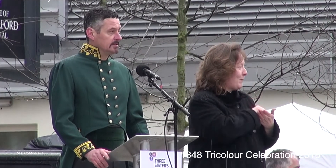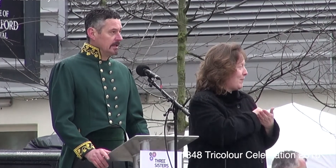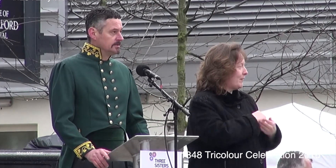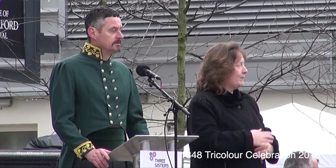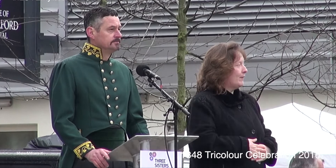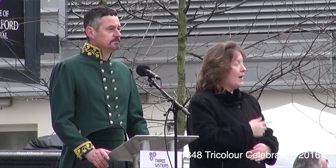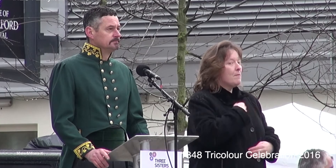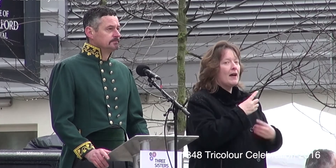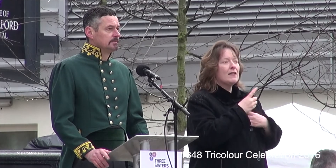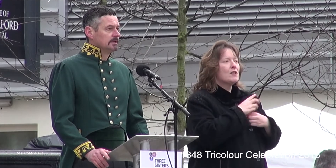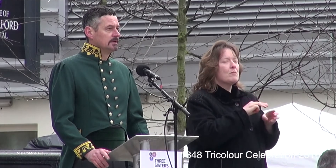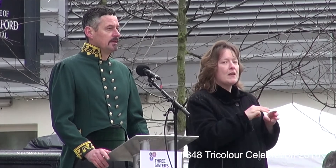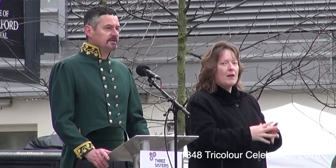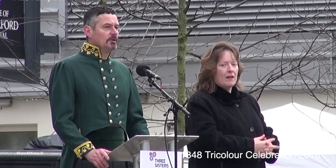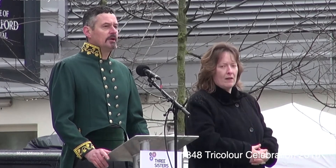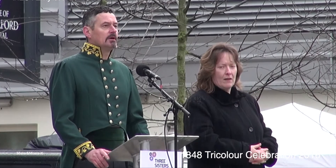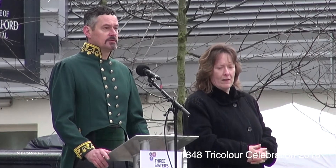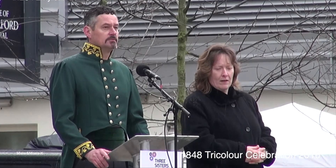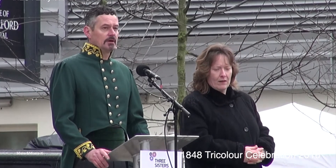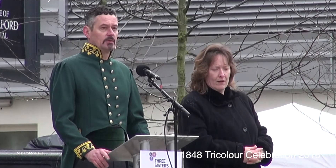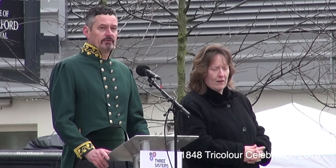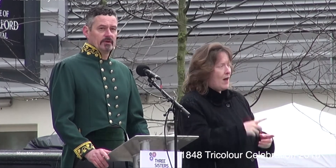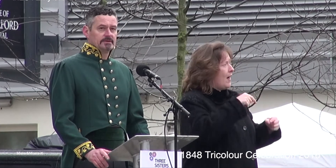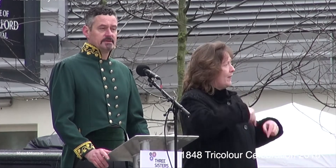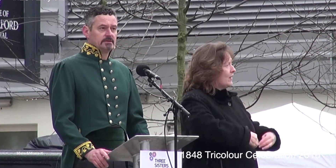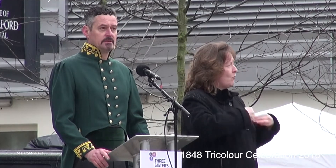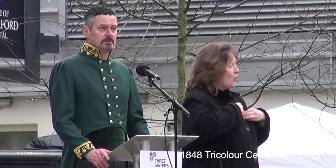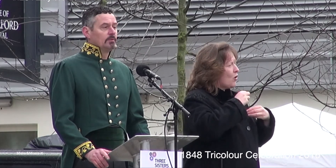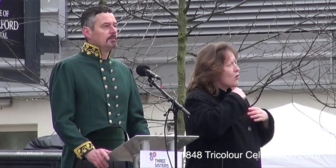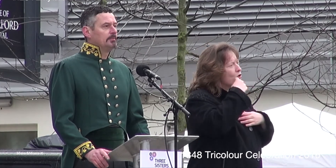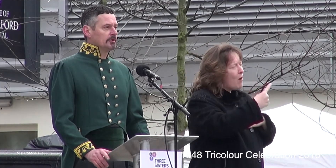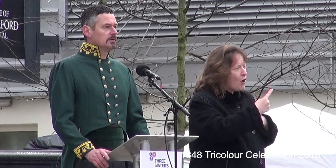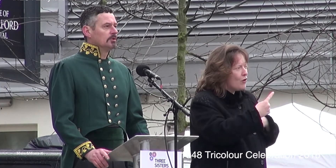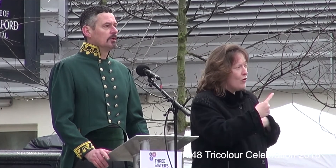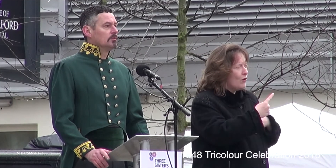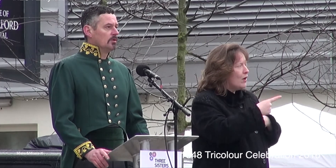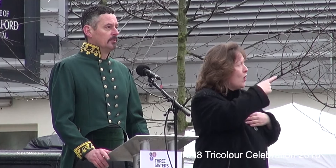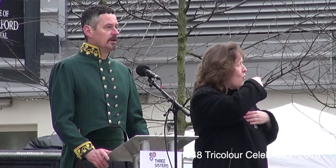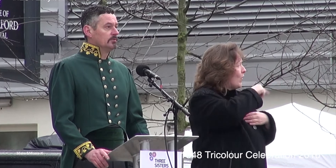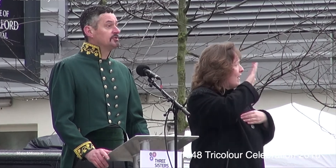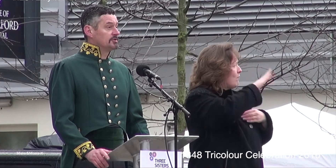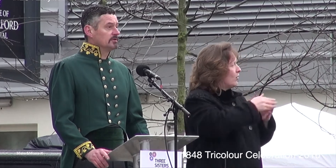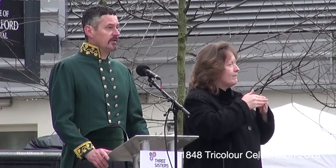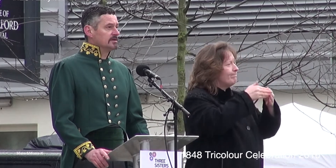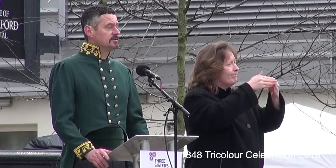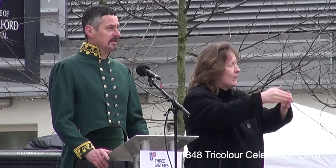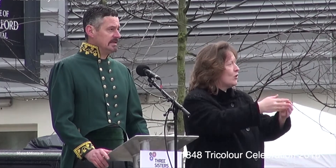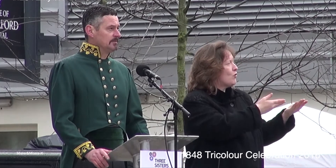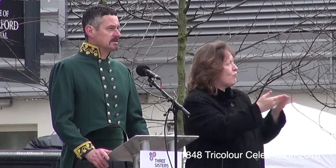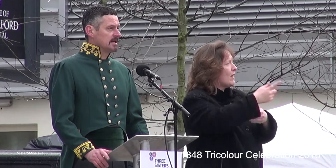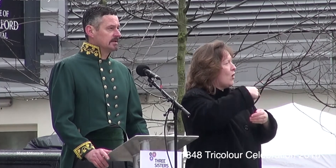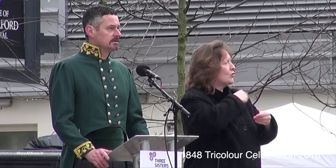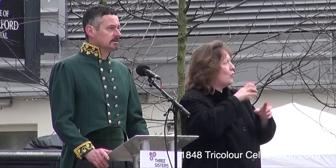My dear Bennett, this morning or tomorrow at furthest, we will be put on board the war brig, which is to convey us to